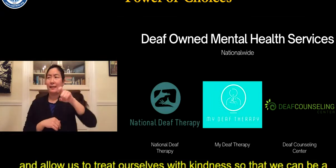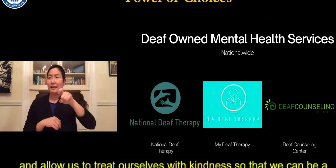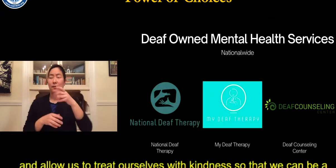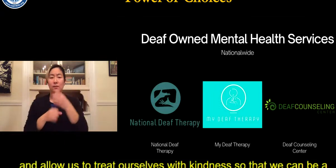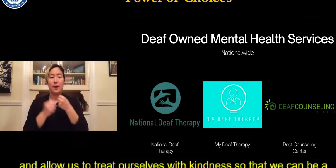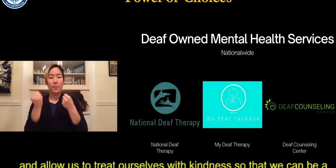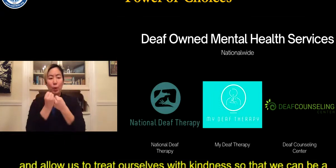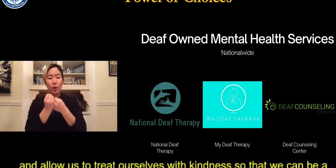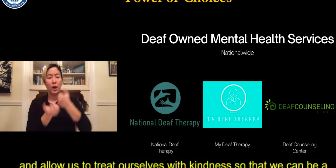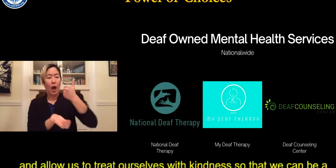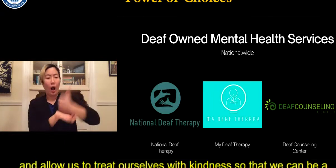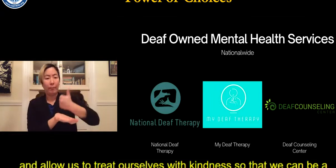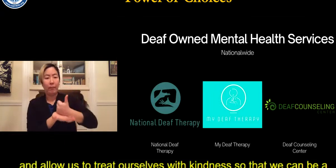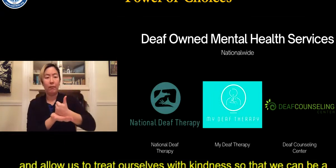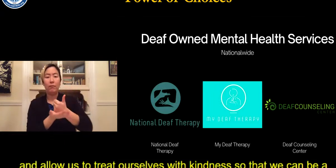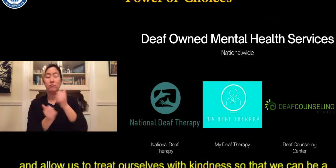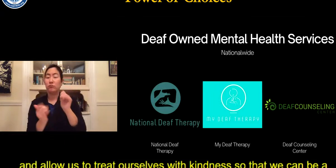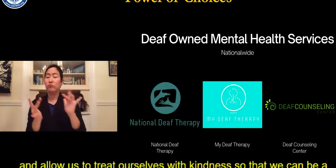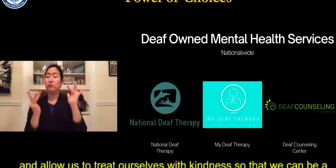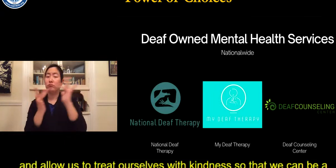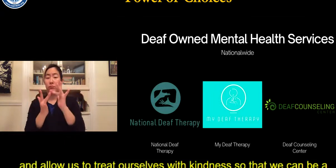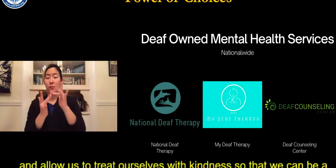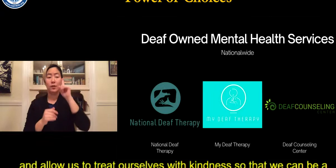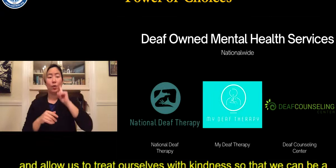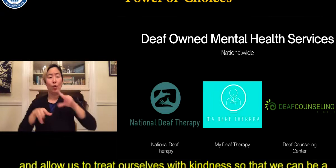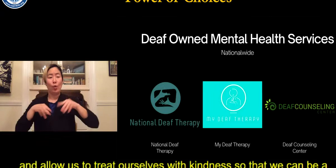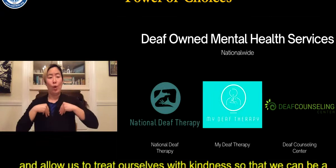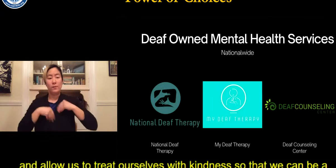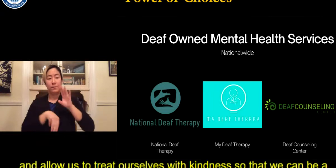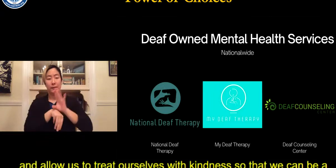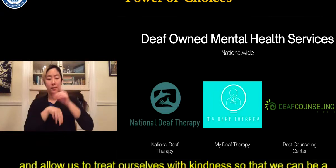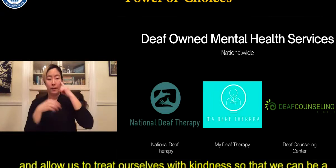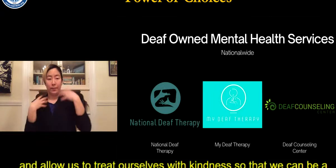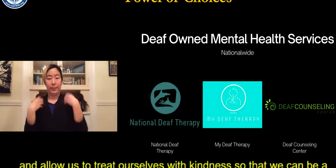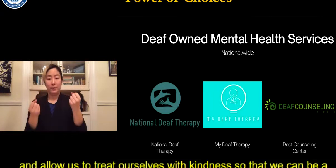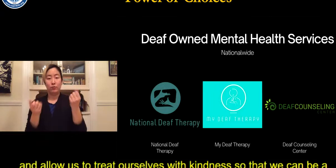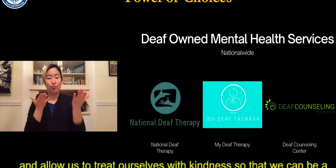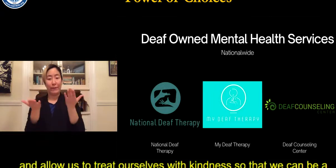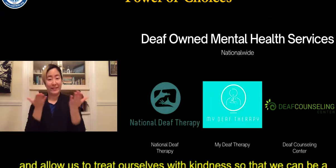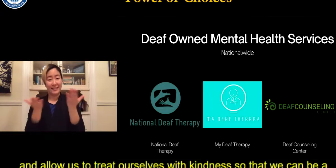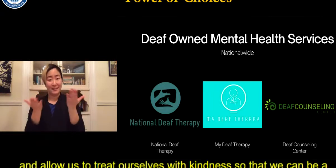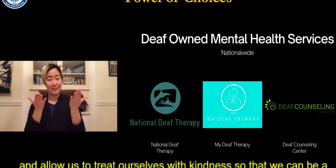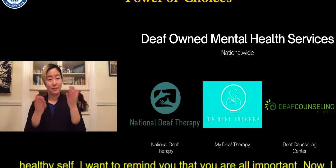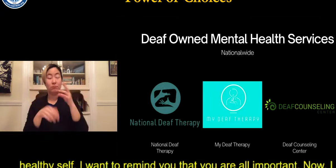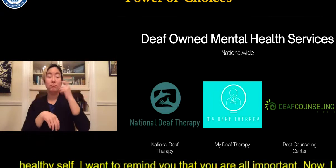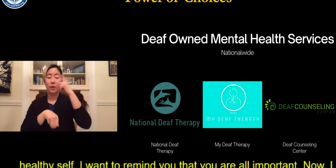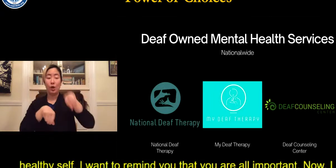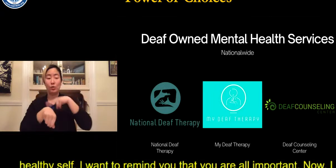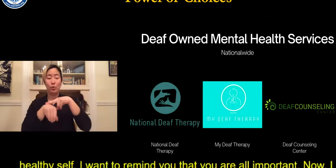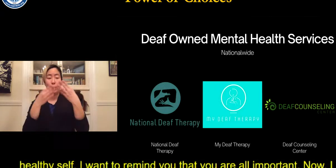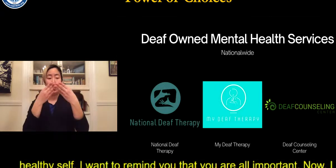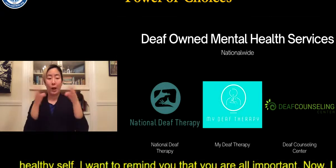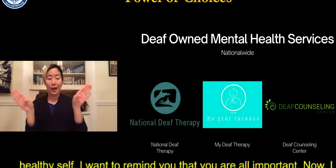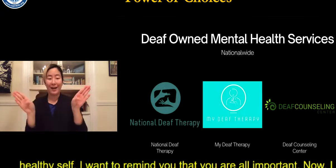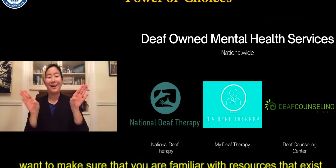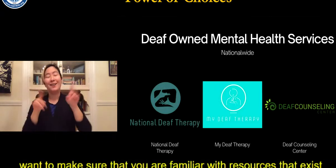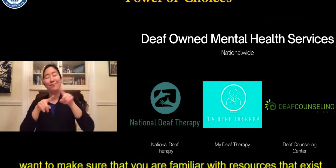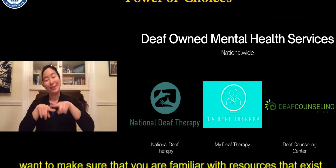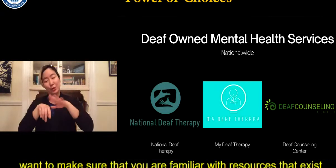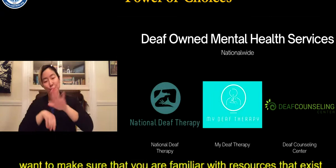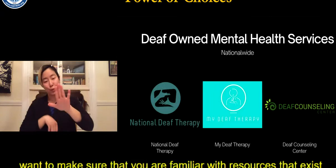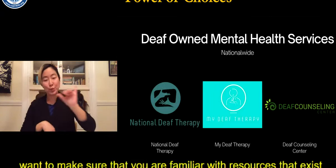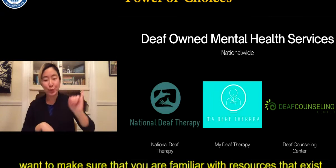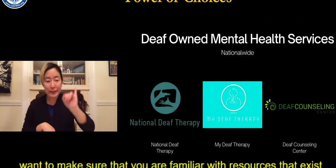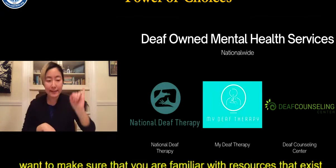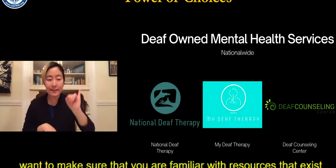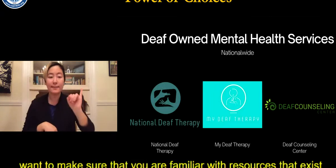Now, I want to make sure that you're familiar with resources that exist within the deaf community if you need support or help in terms of